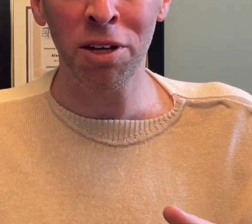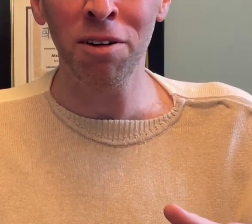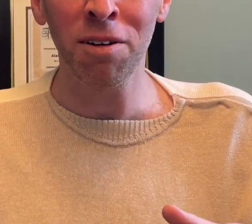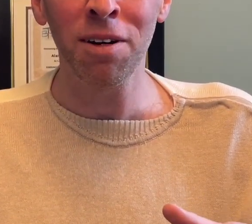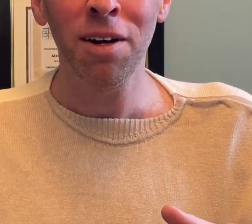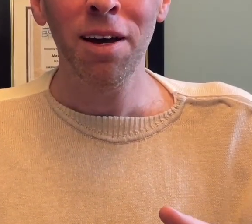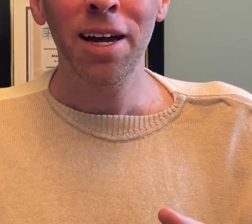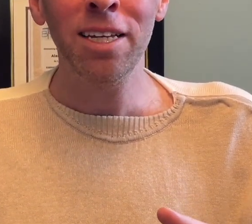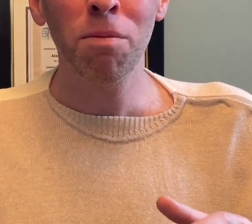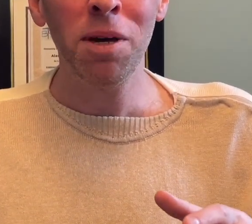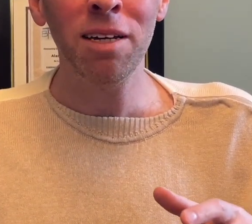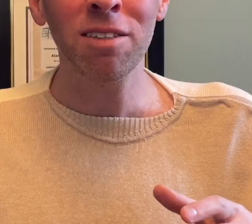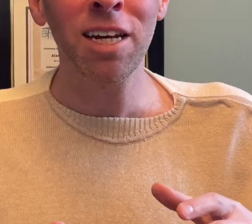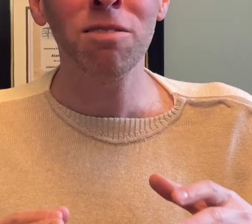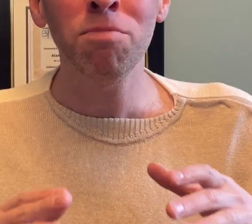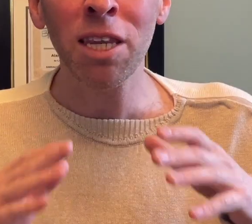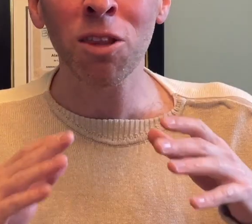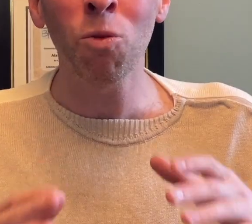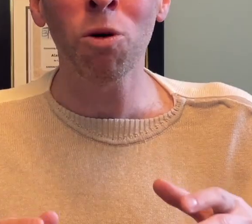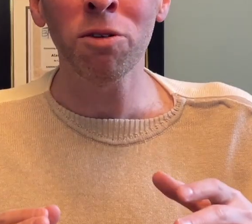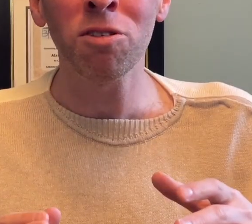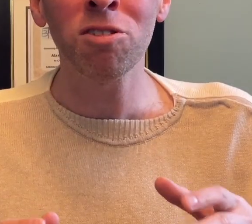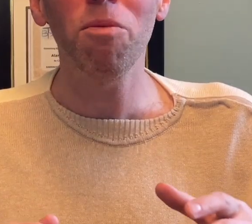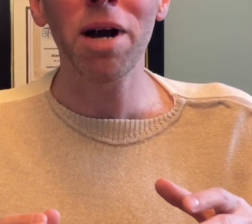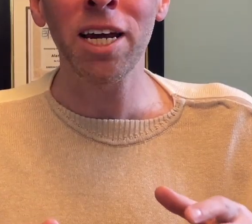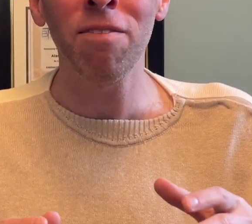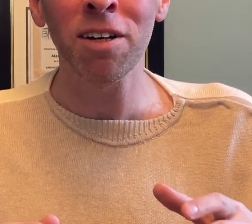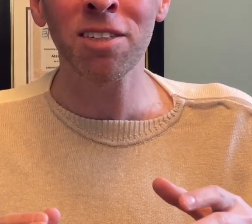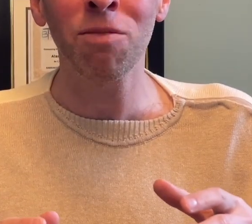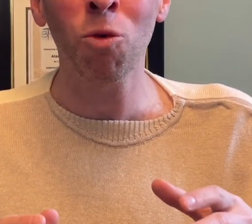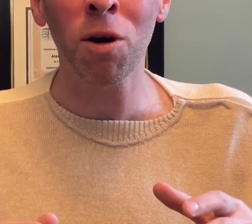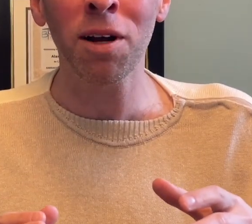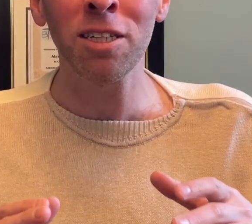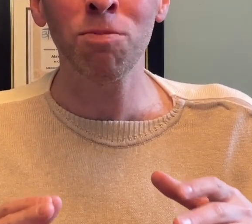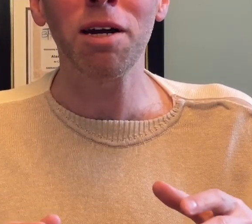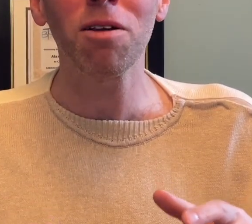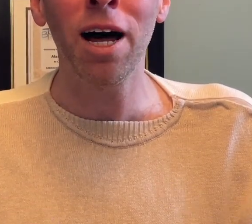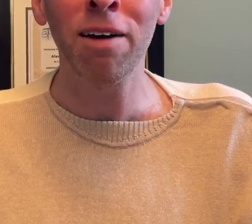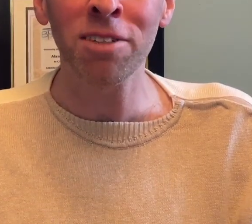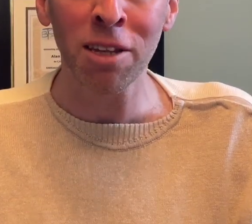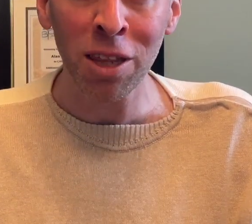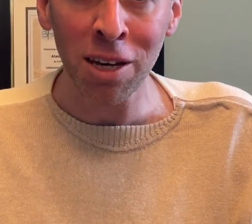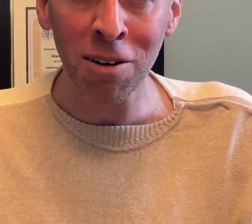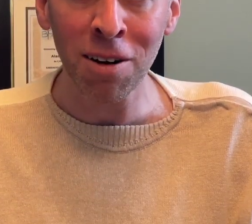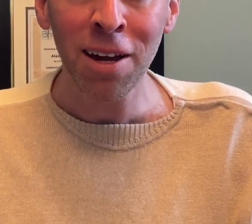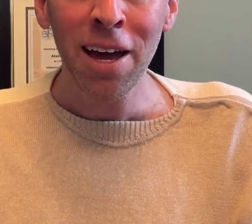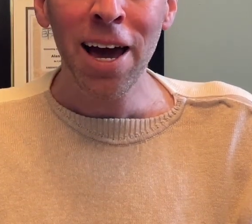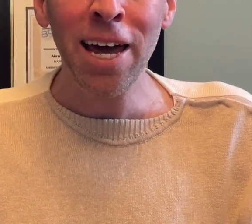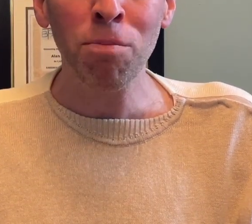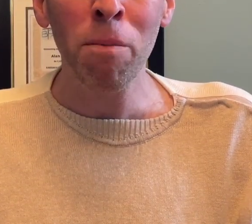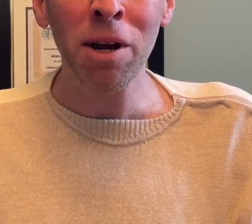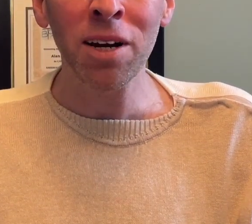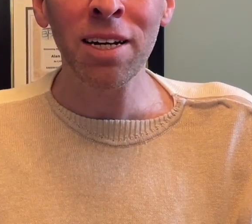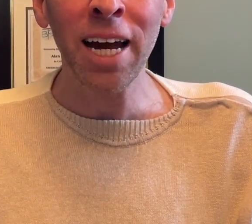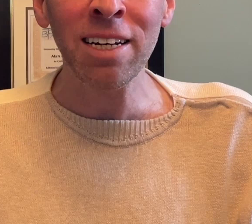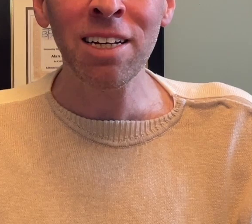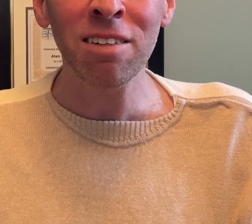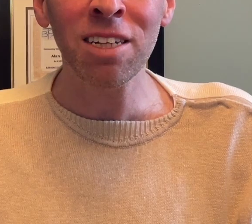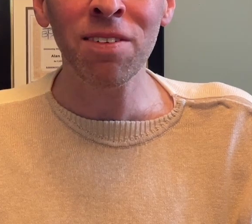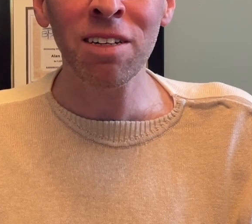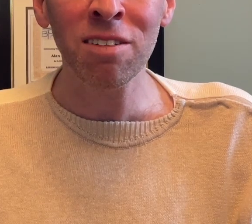musical theater. It's a piece that has meant the world to so many of us that work and spend our lives in the theater, and it premiered